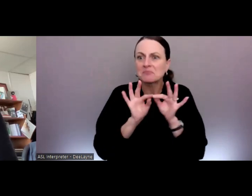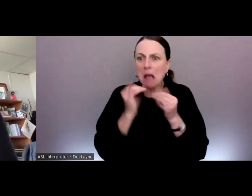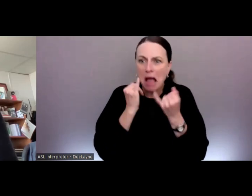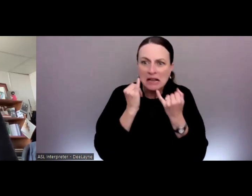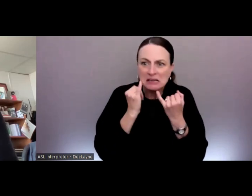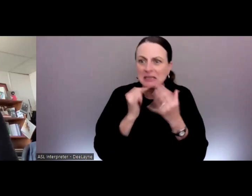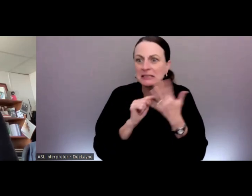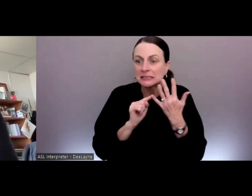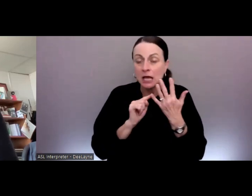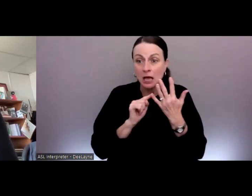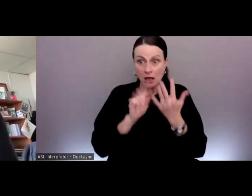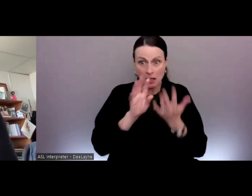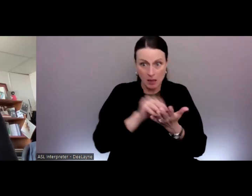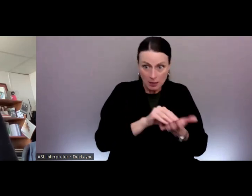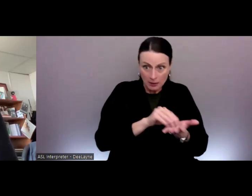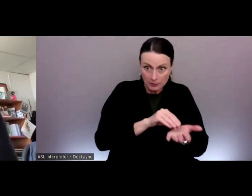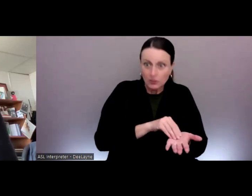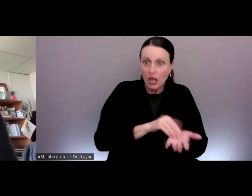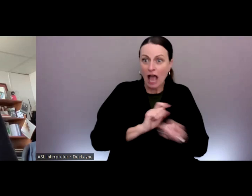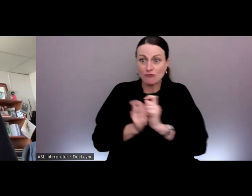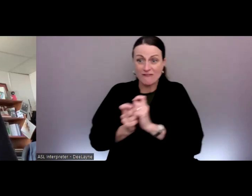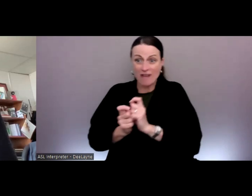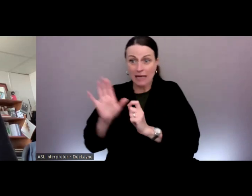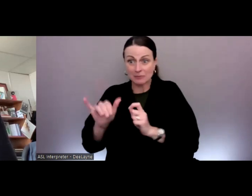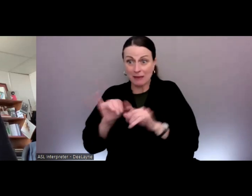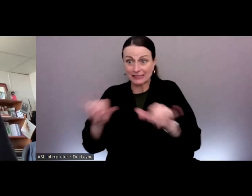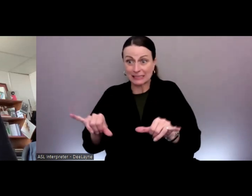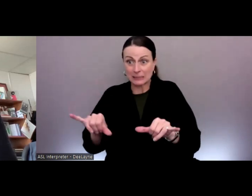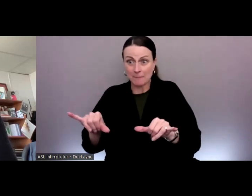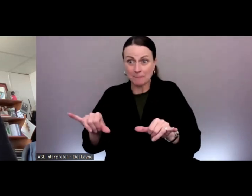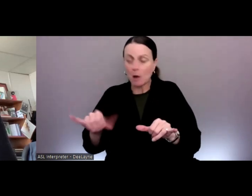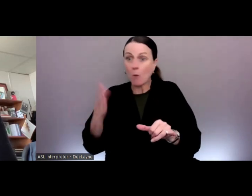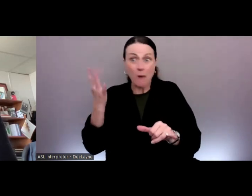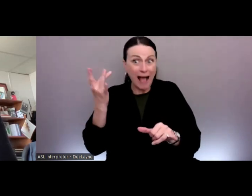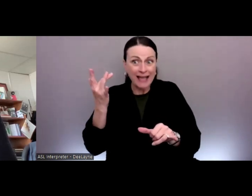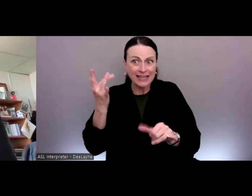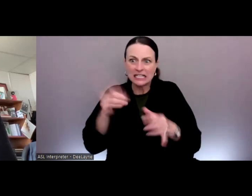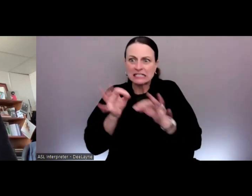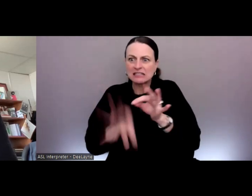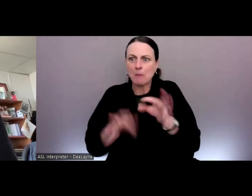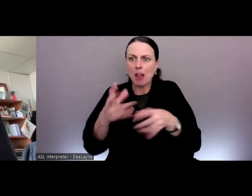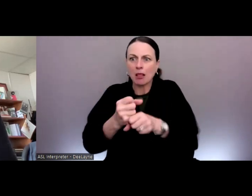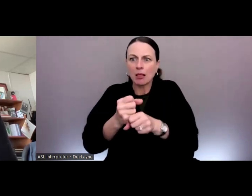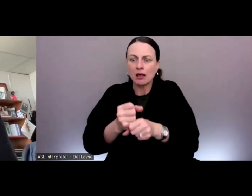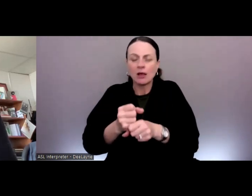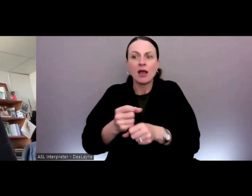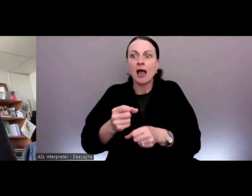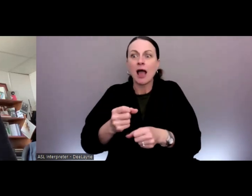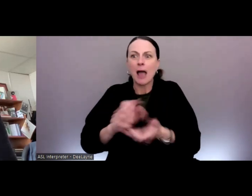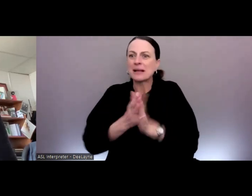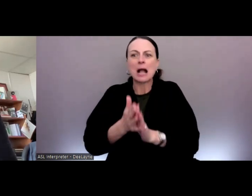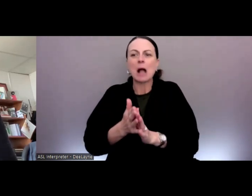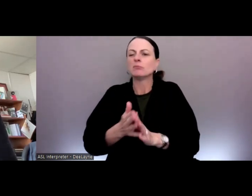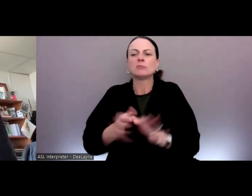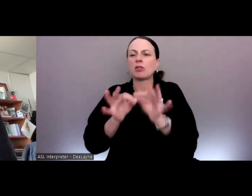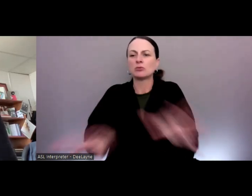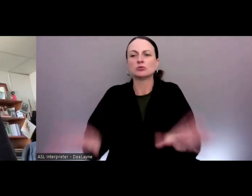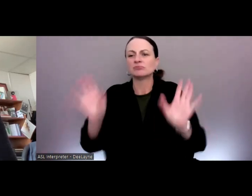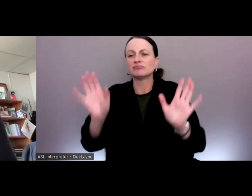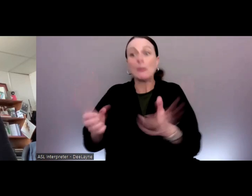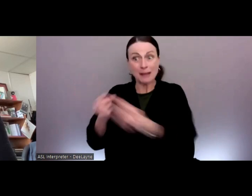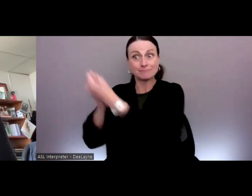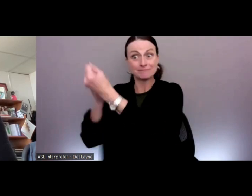and revised by the system to be simplified and rendered inadequate and useful to that system.